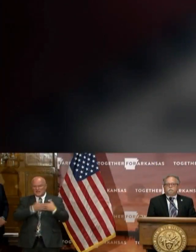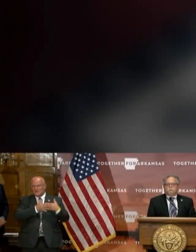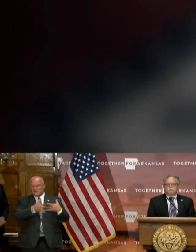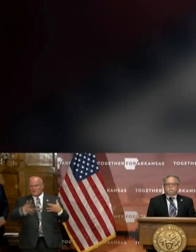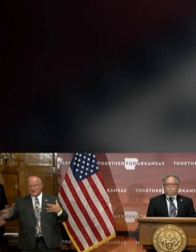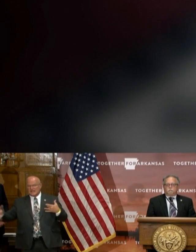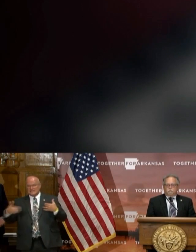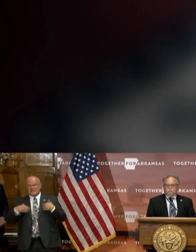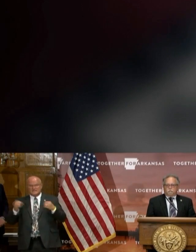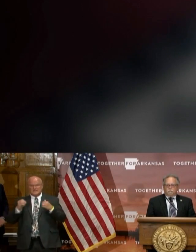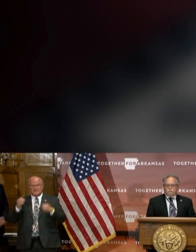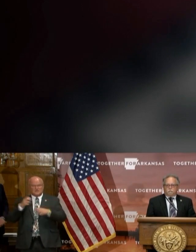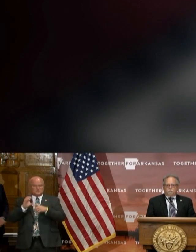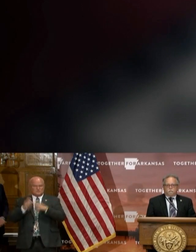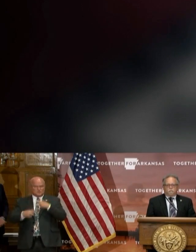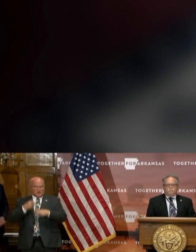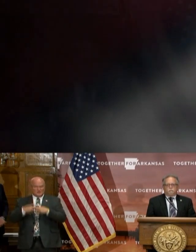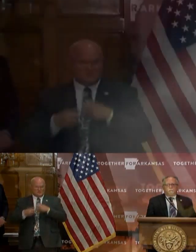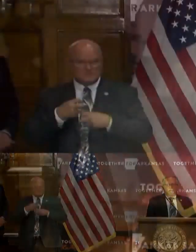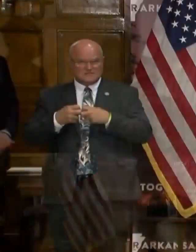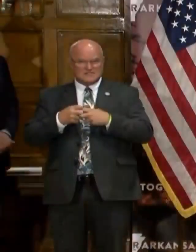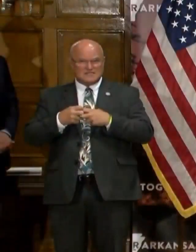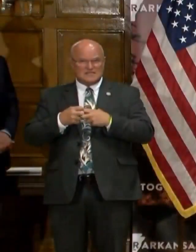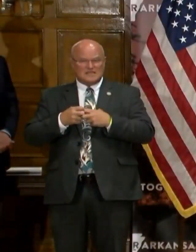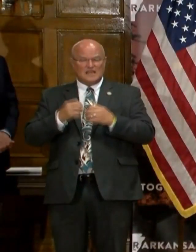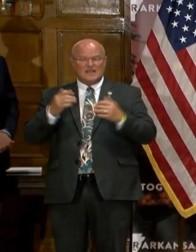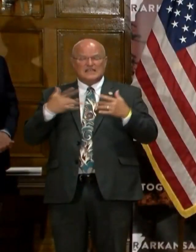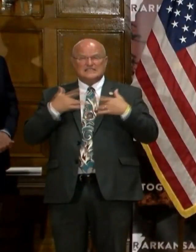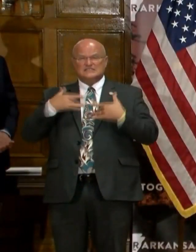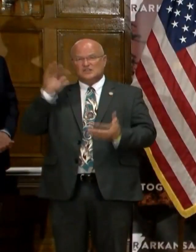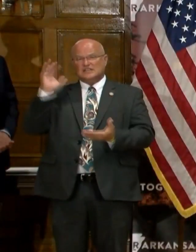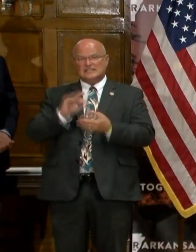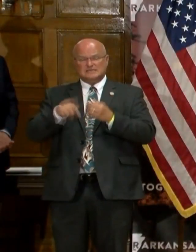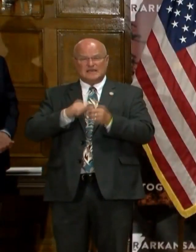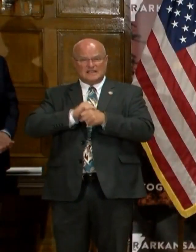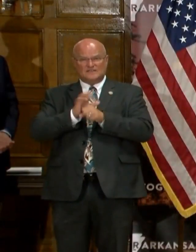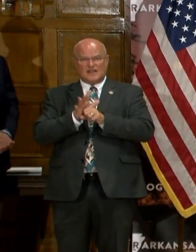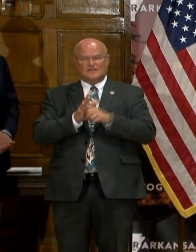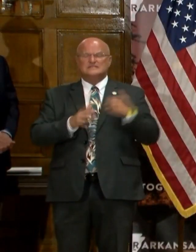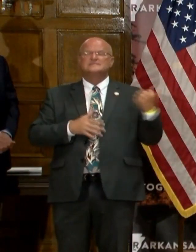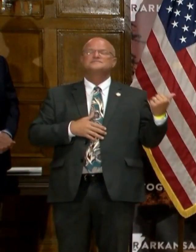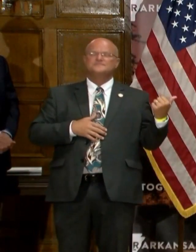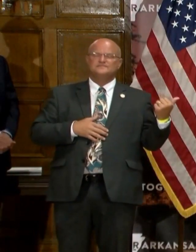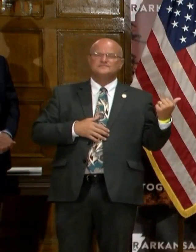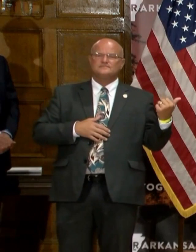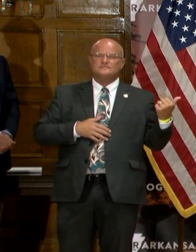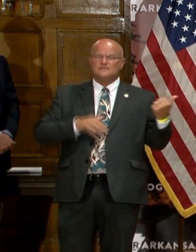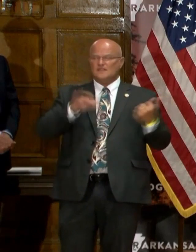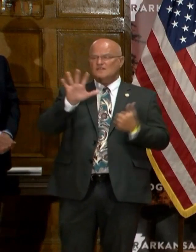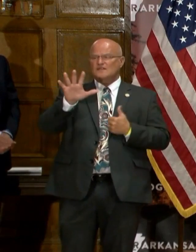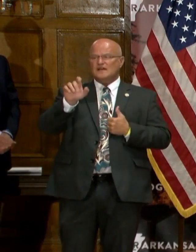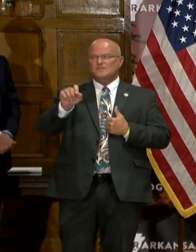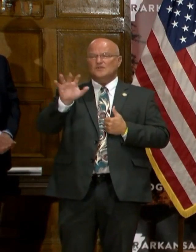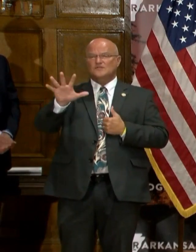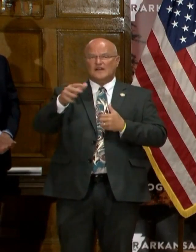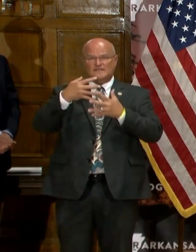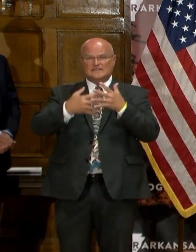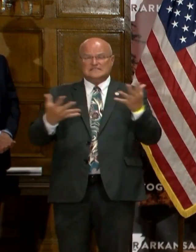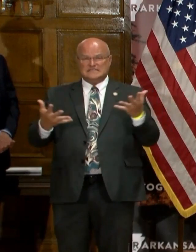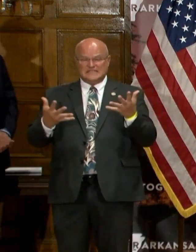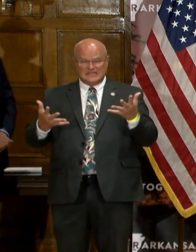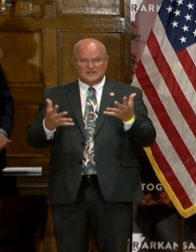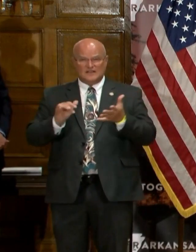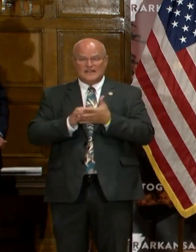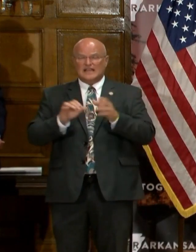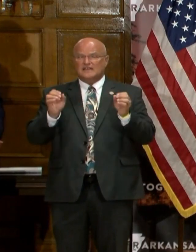have none of those conditions, they can worry less about getting the virus? So the 5.5% that are listed here